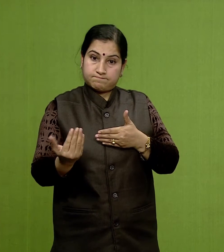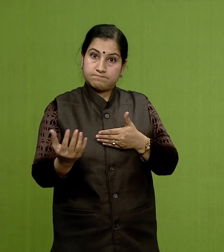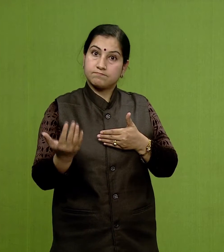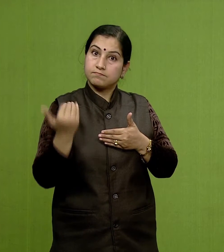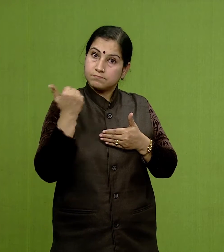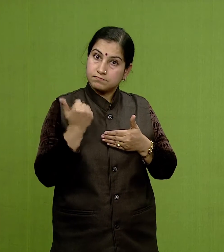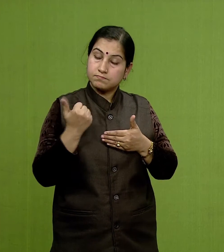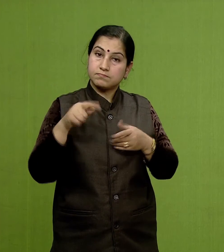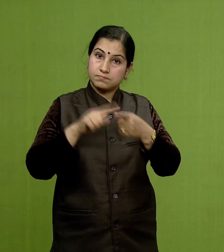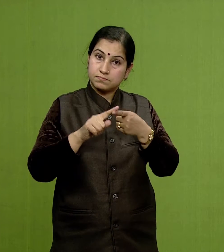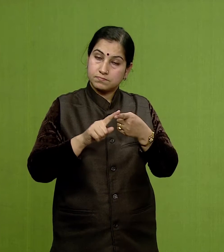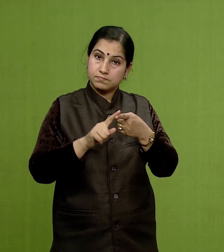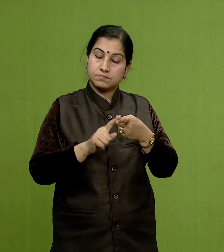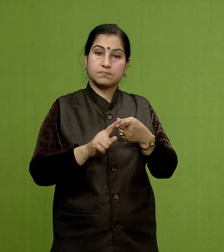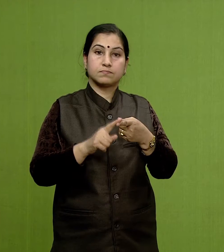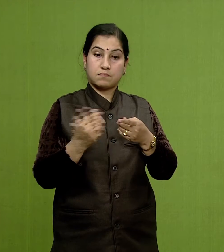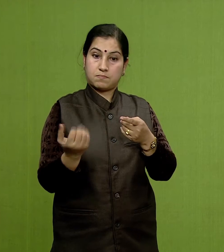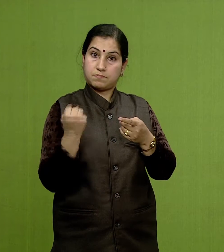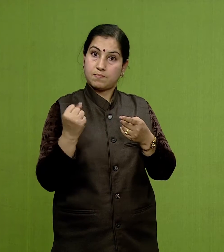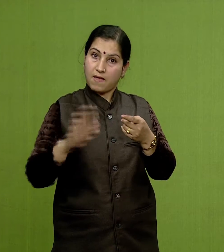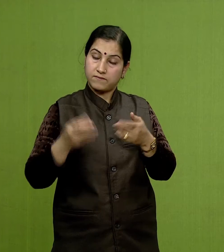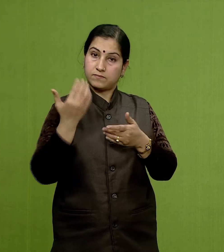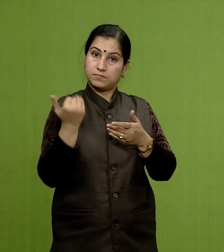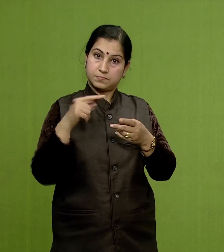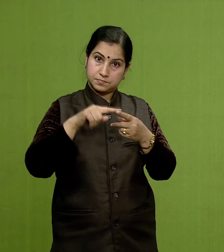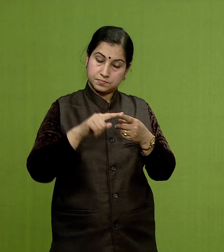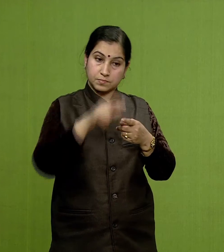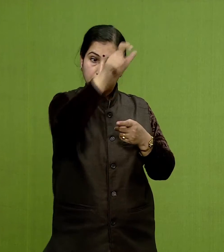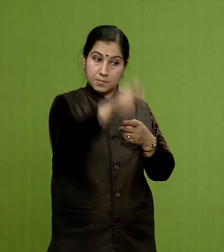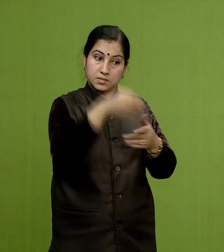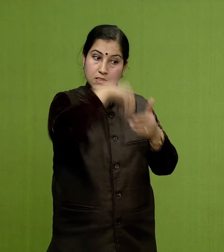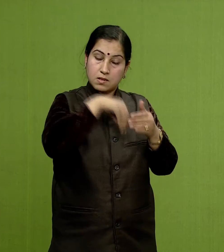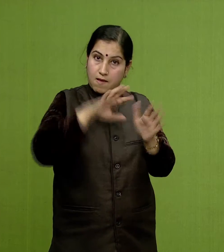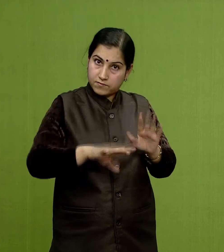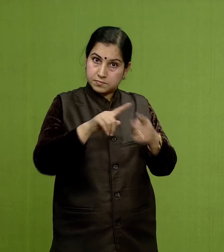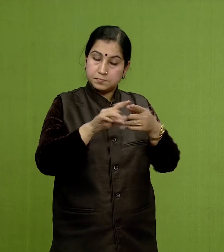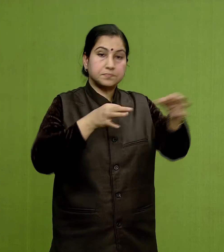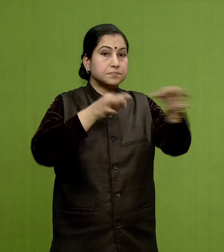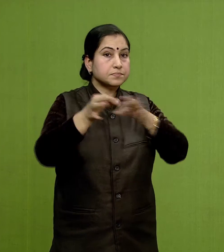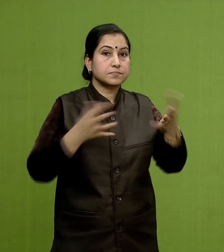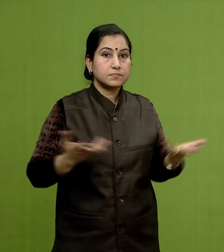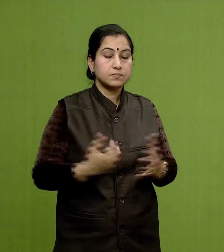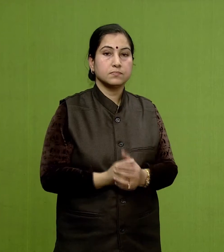characteristics potentially present in the individual. For example,